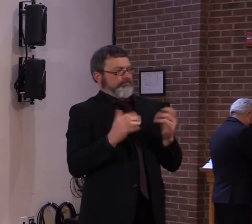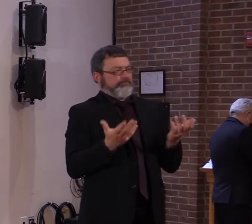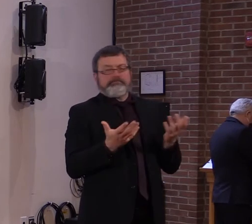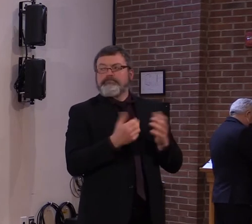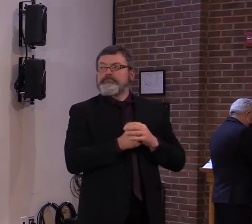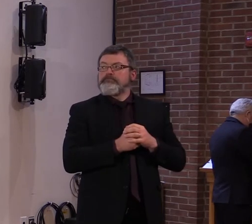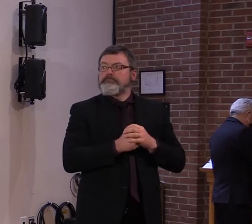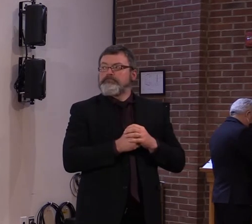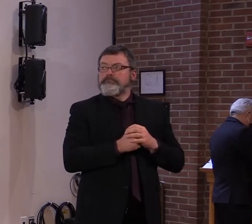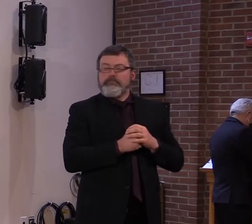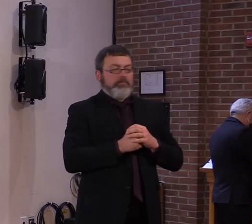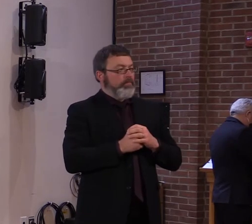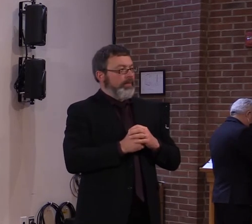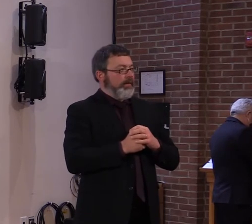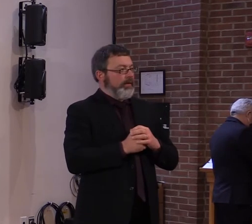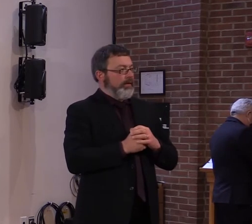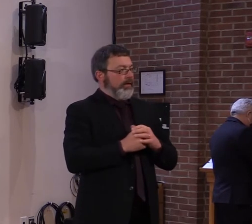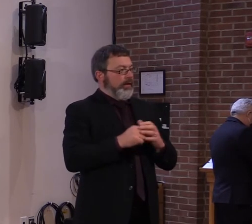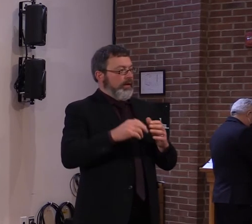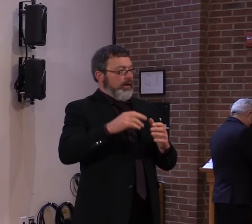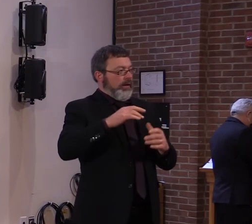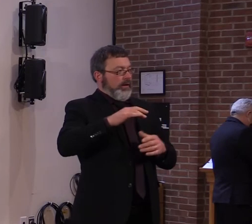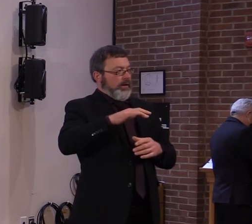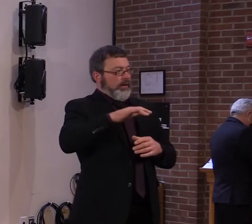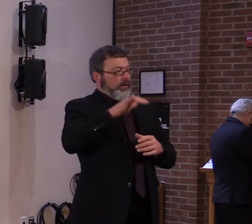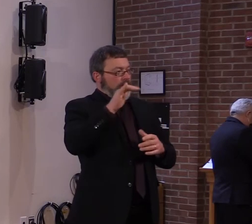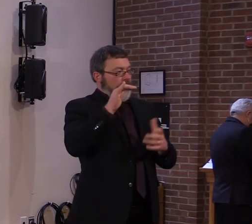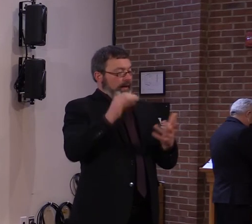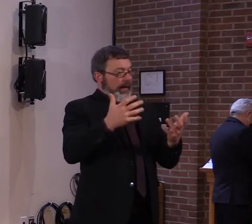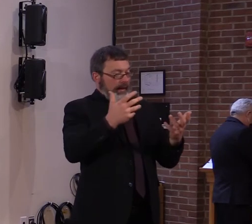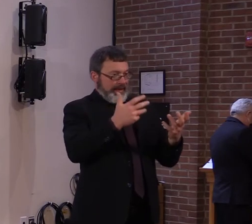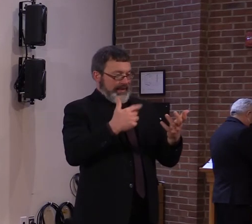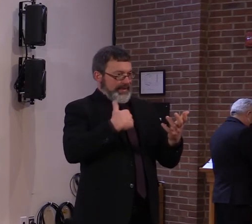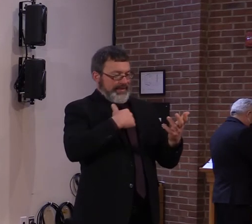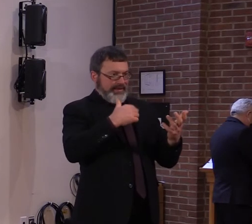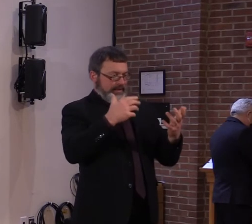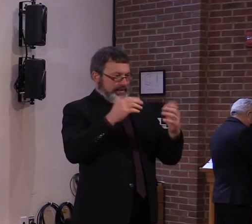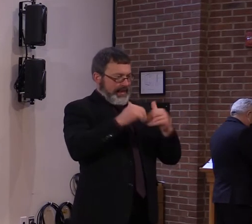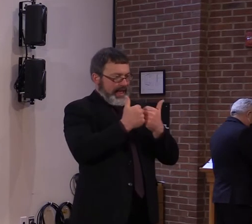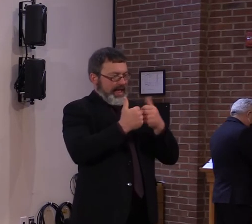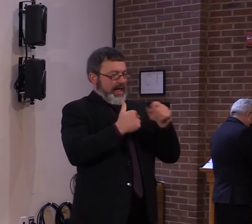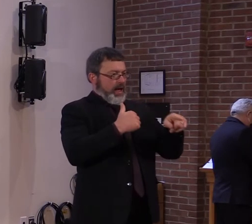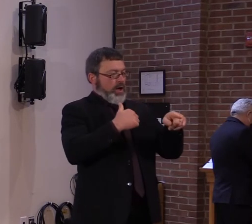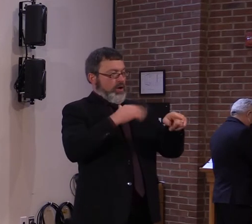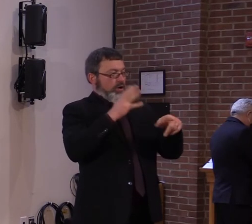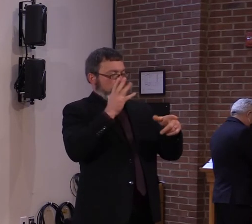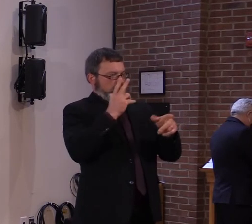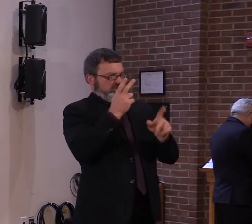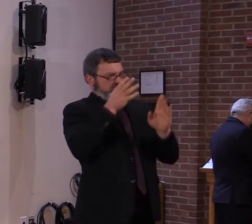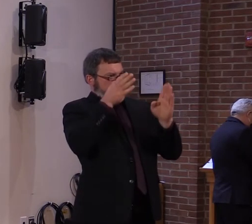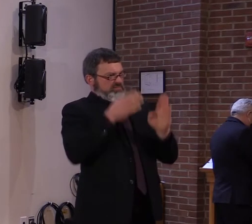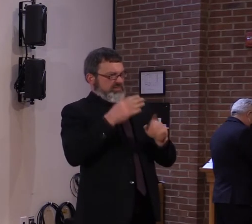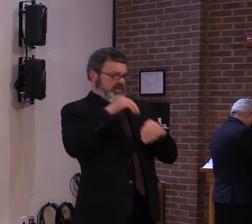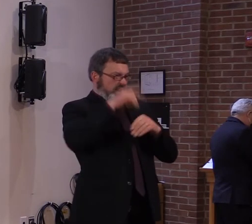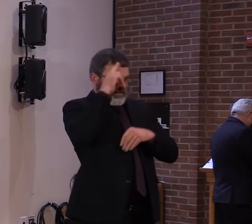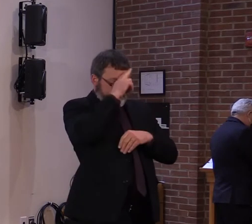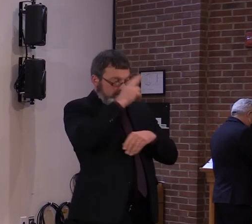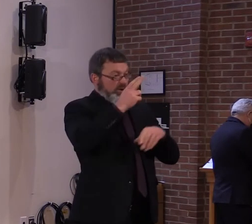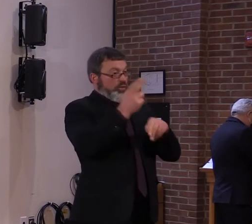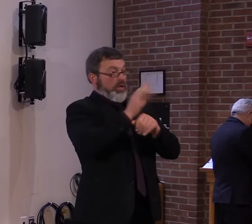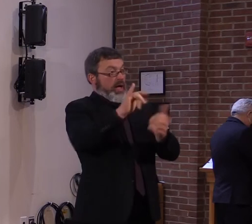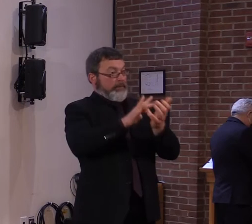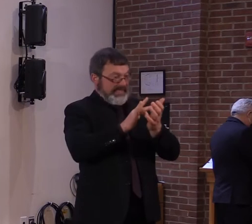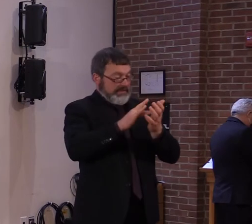the lessening the severity or the duration might be important to an individual patient. It's not as momentous